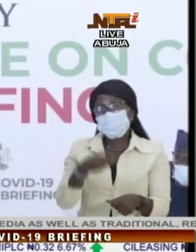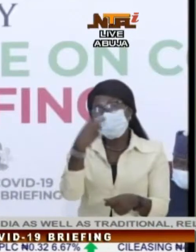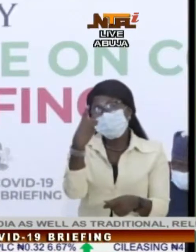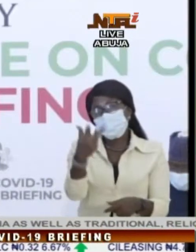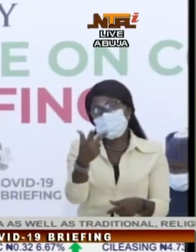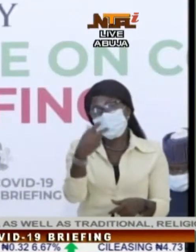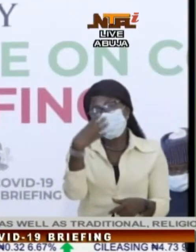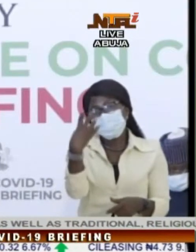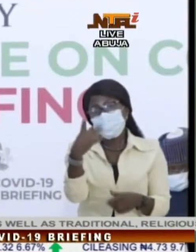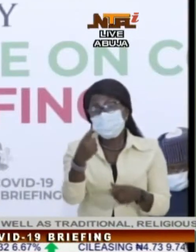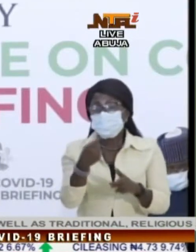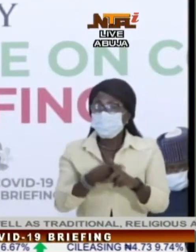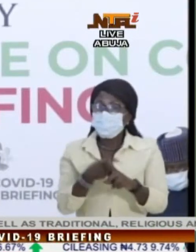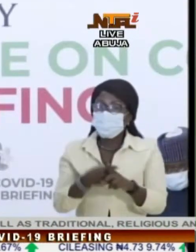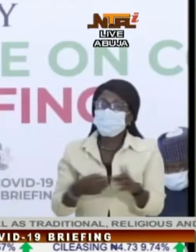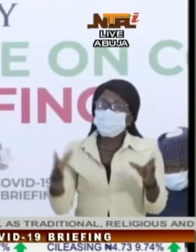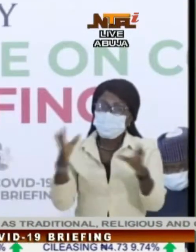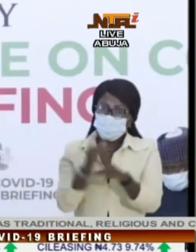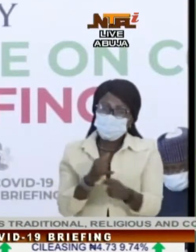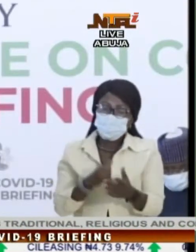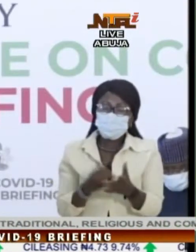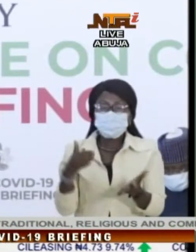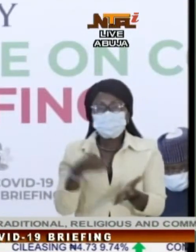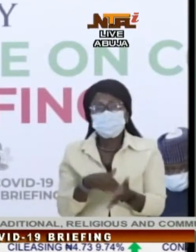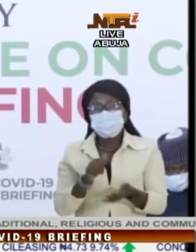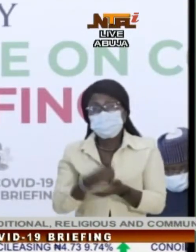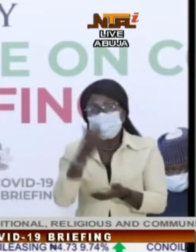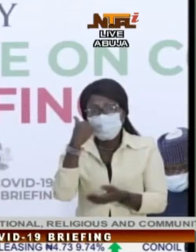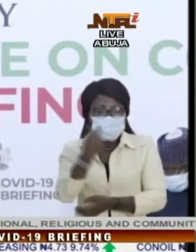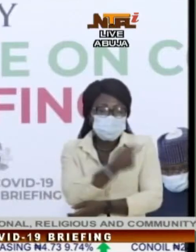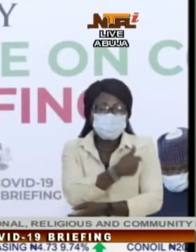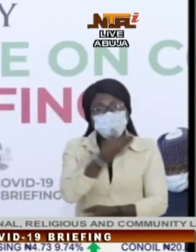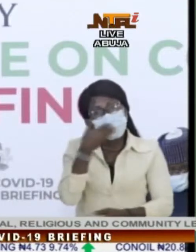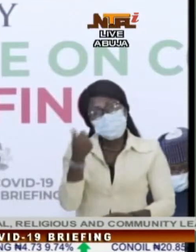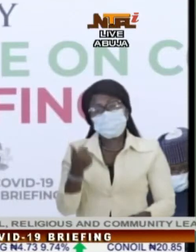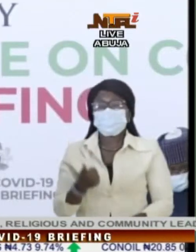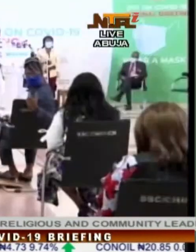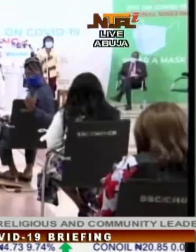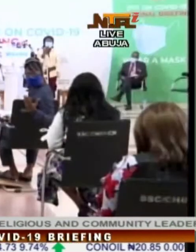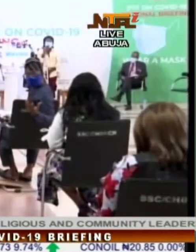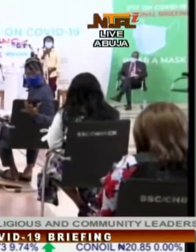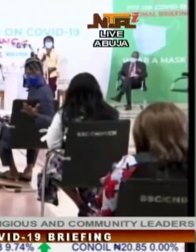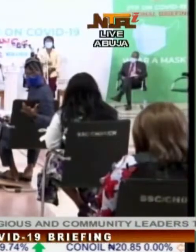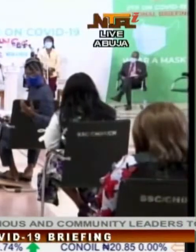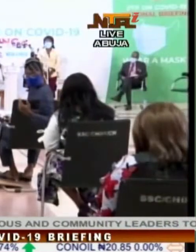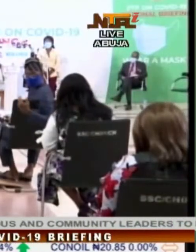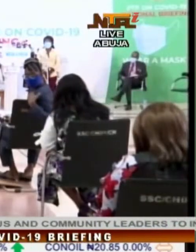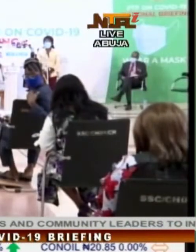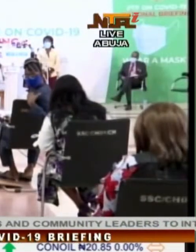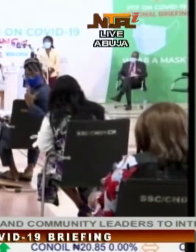vaccines are likely to be a better bang for our buck. Thank you.